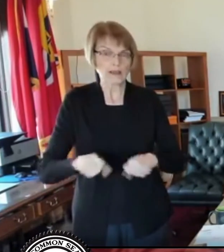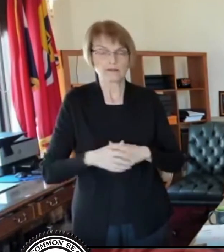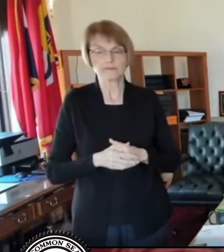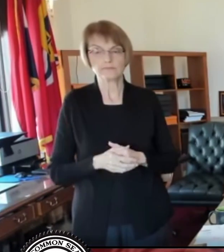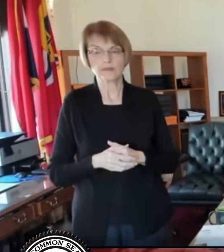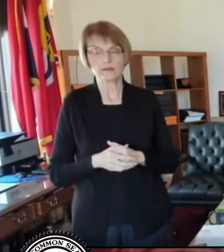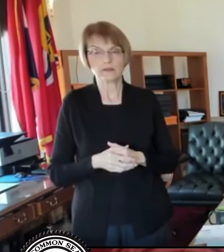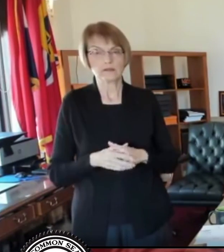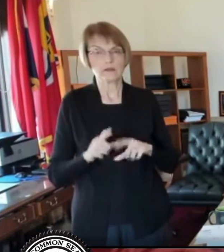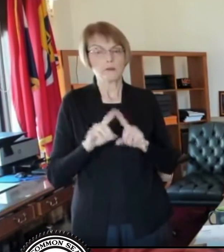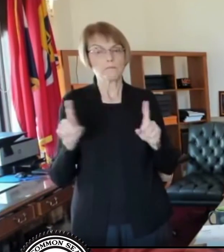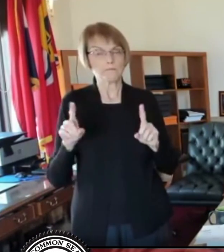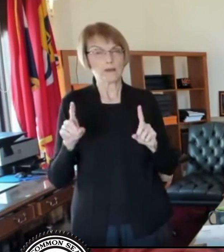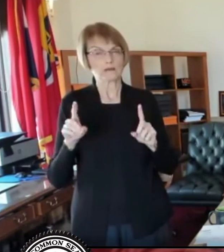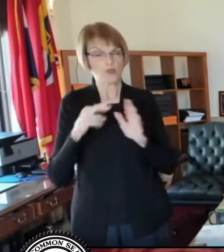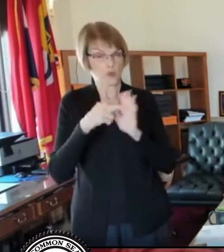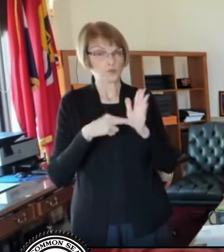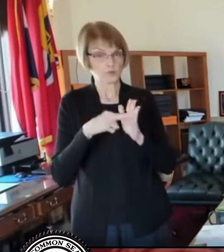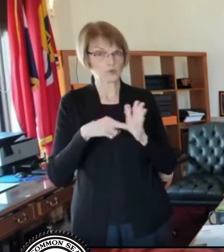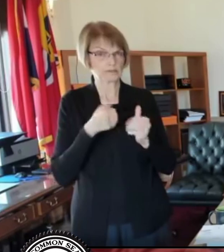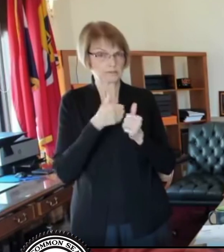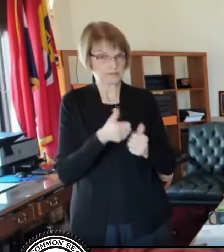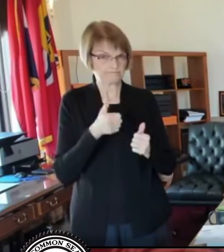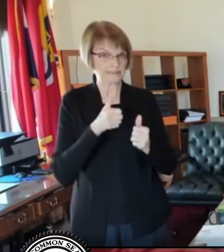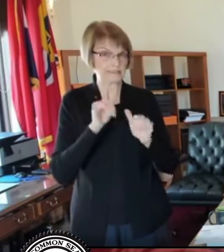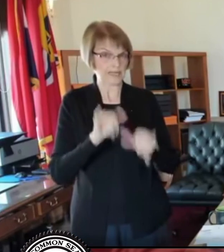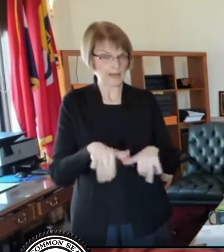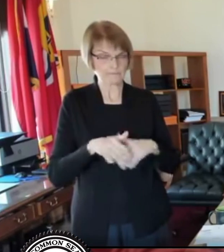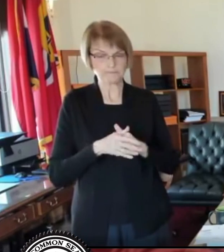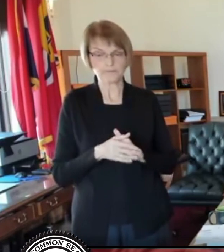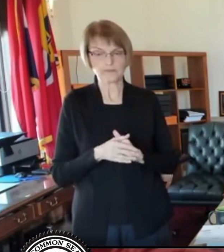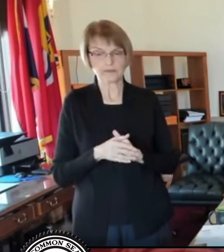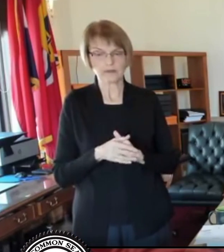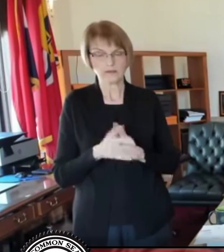are beginning to look at and